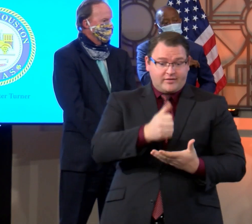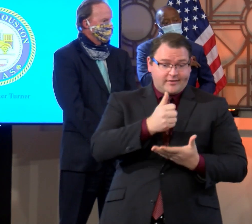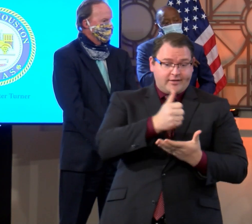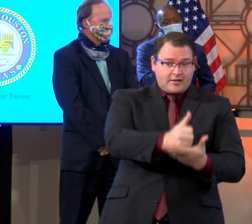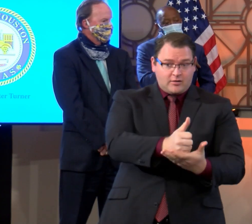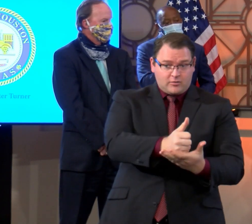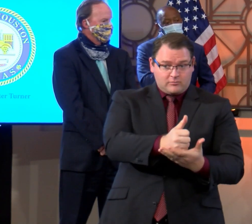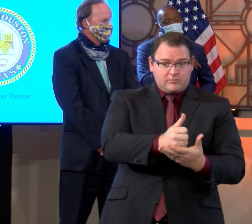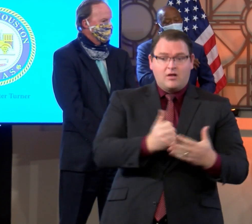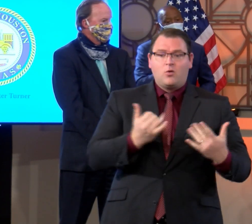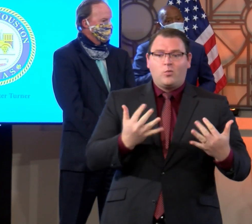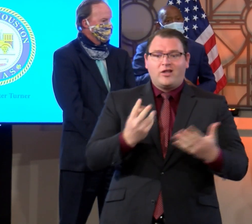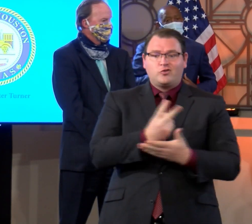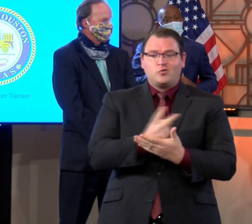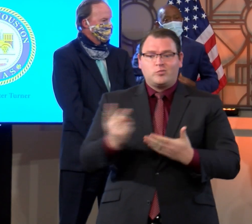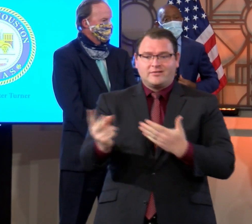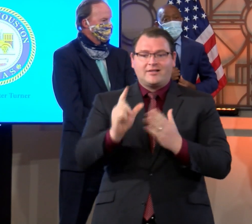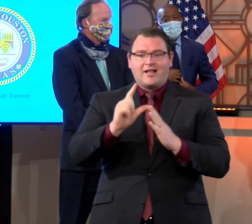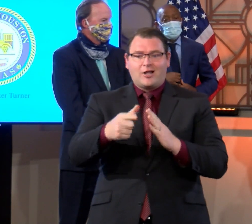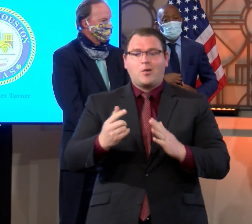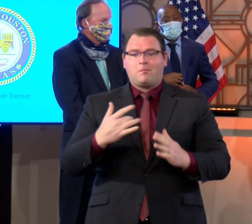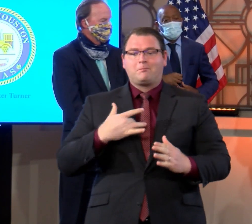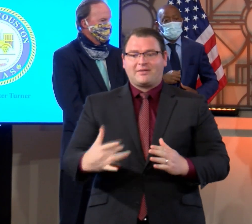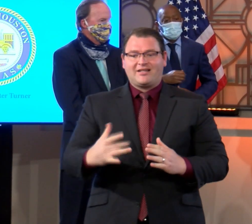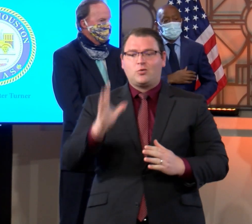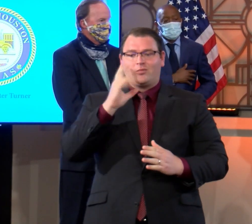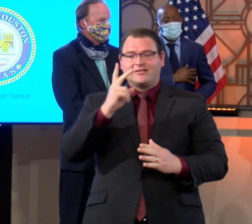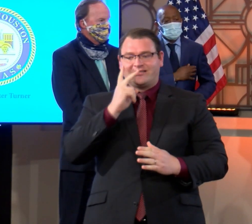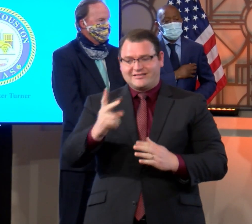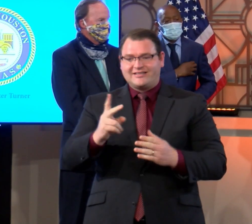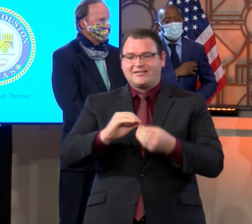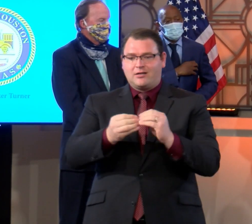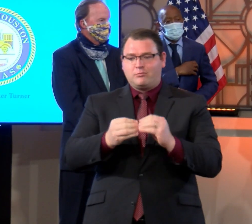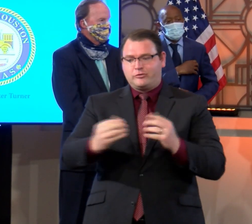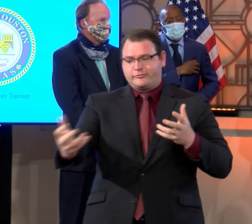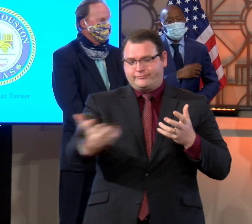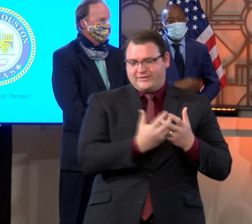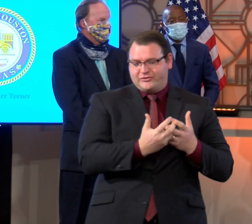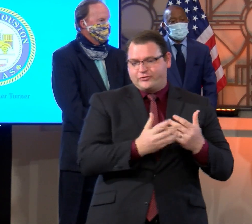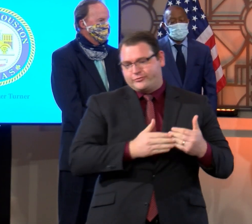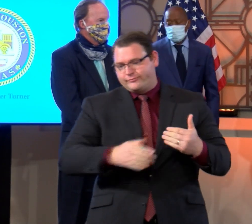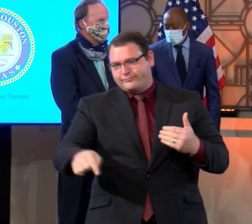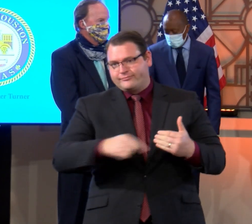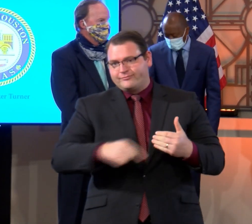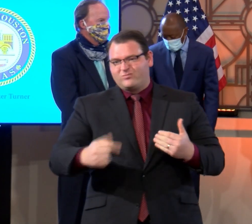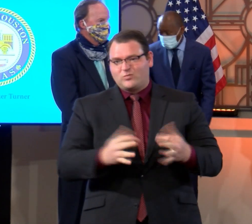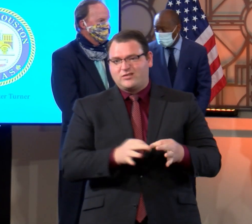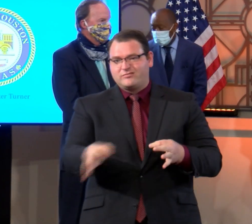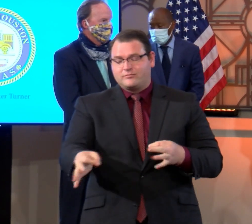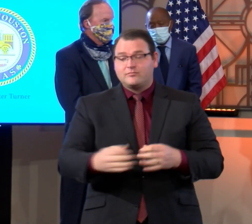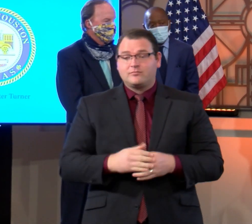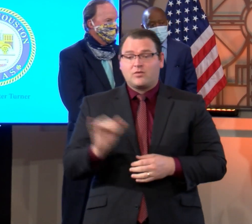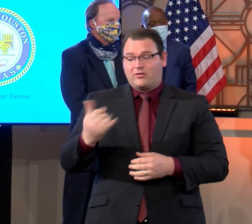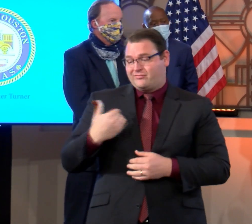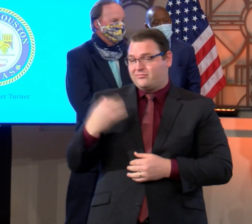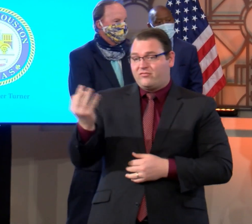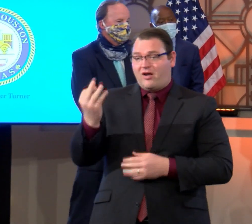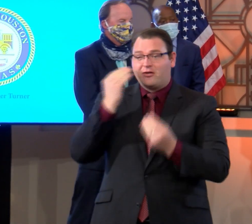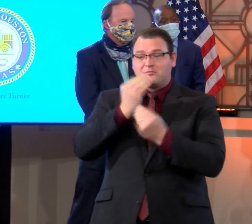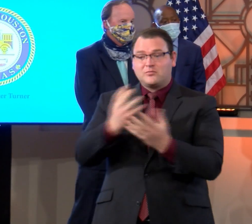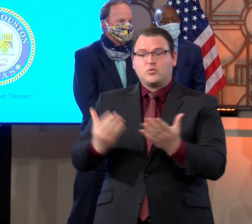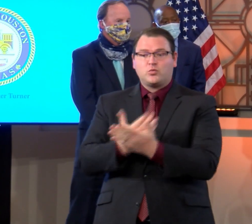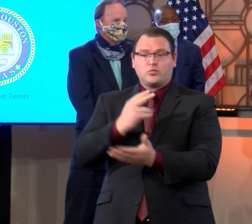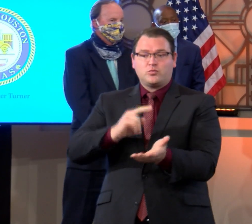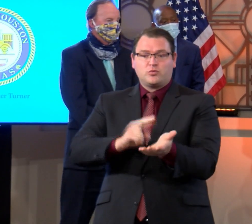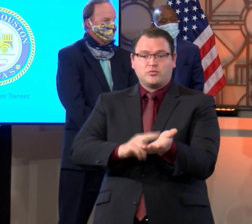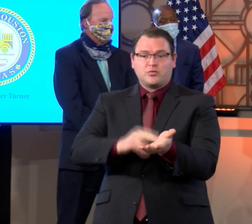remind folks of that. The other thing I want to point out, I want to discuss a little bit today is we mentioned last Friday about the new nursing home project that the health department is engaged